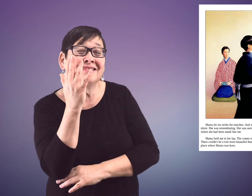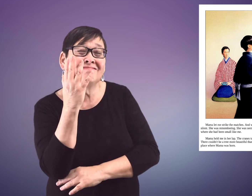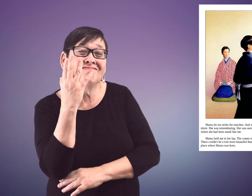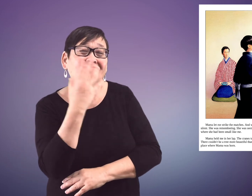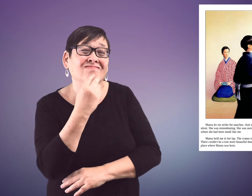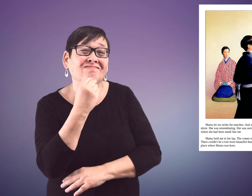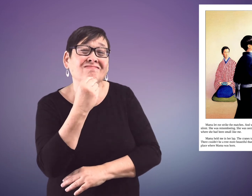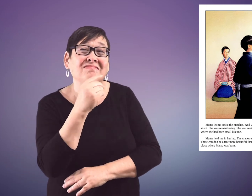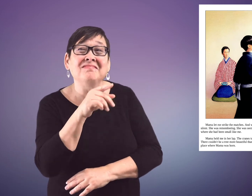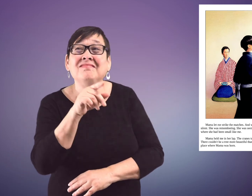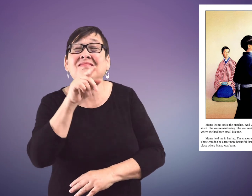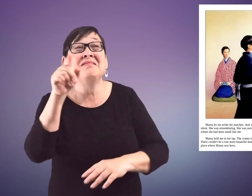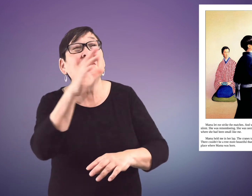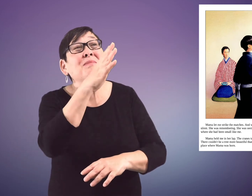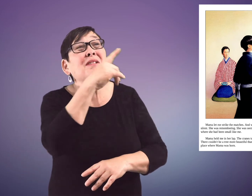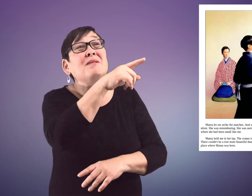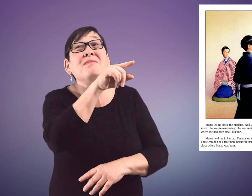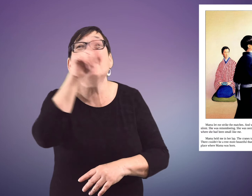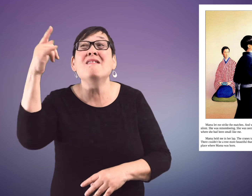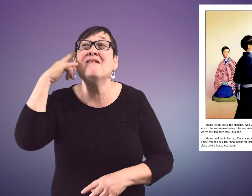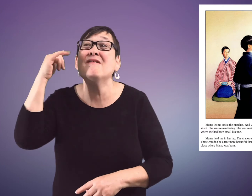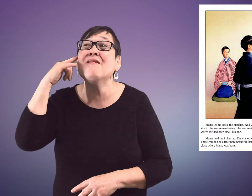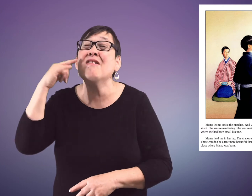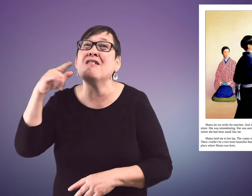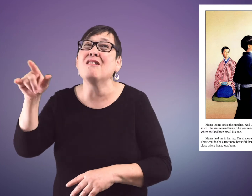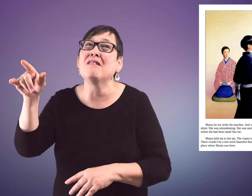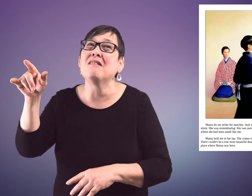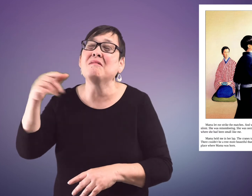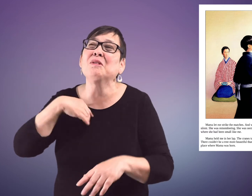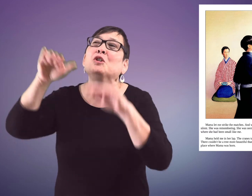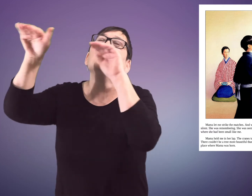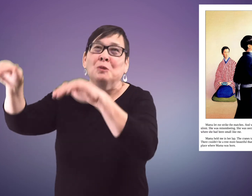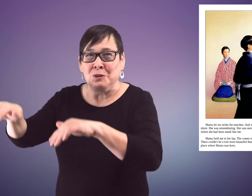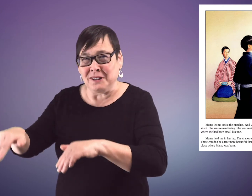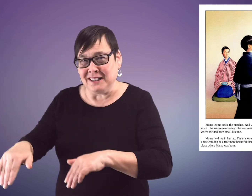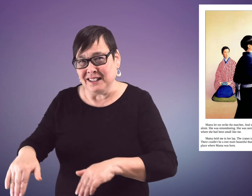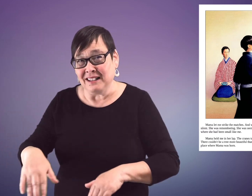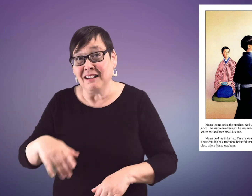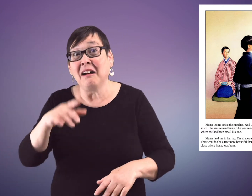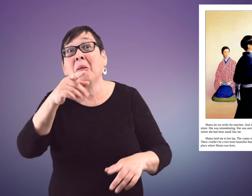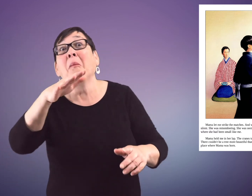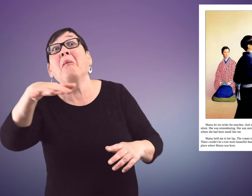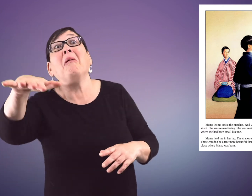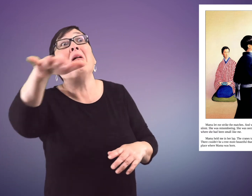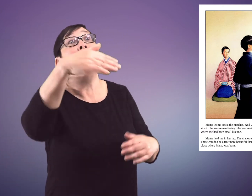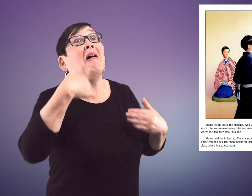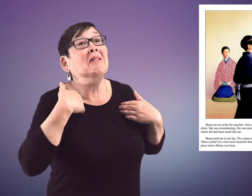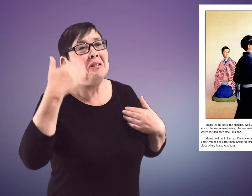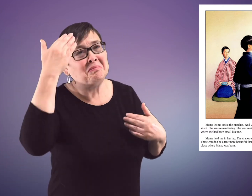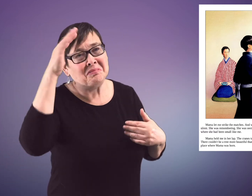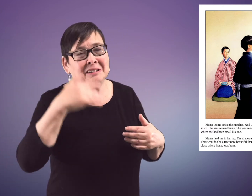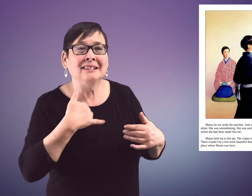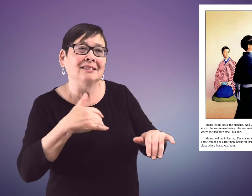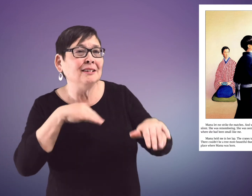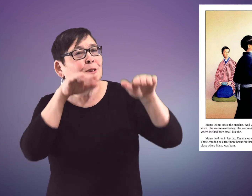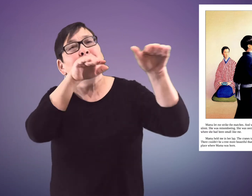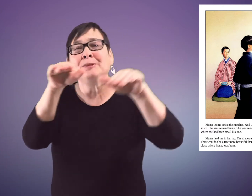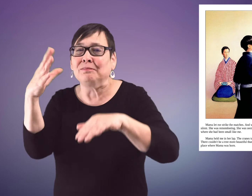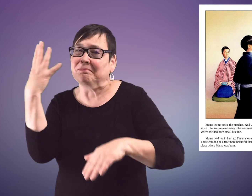Mama started to fall silent. She was remembering and seeing another tree in a faraway